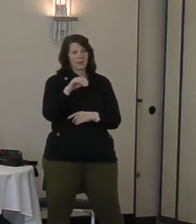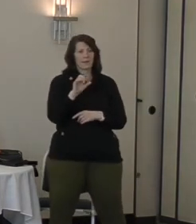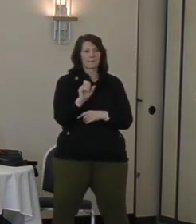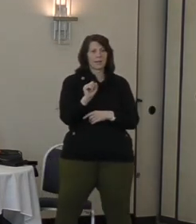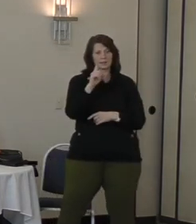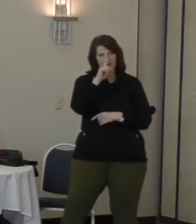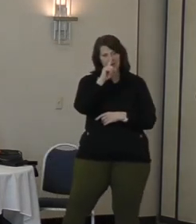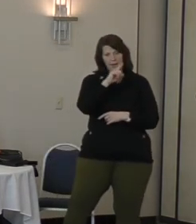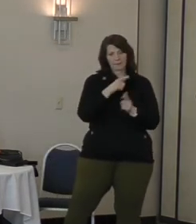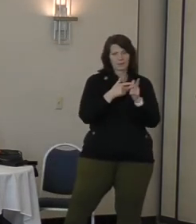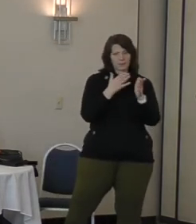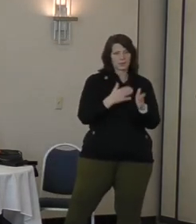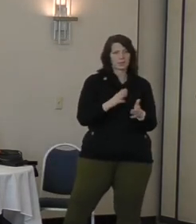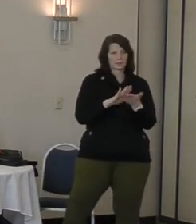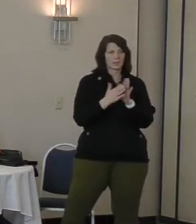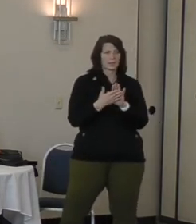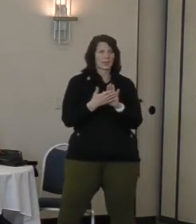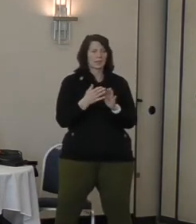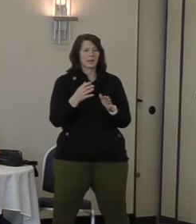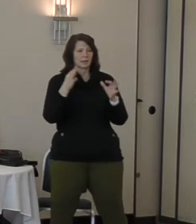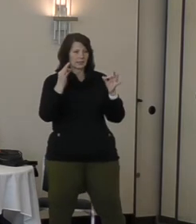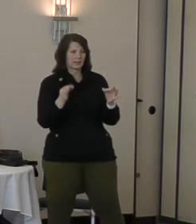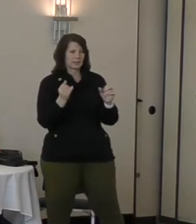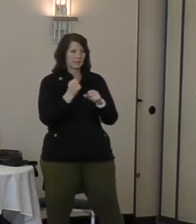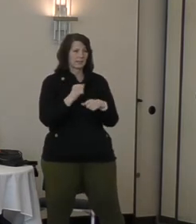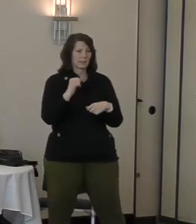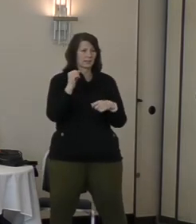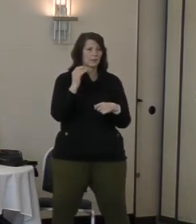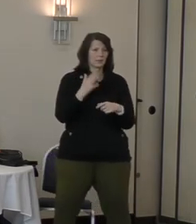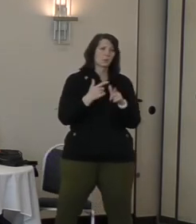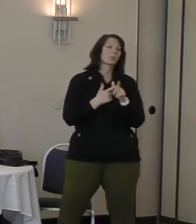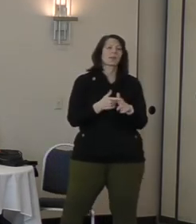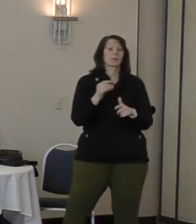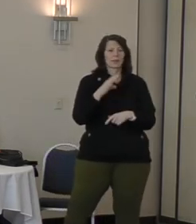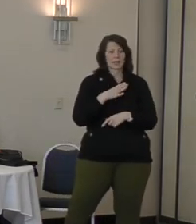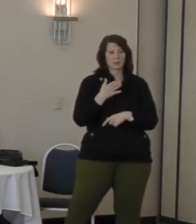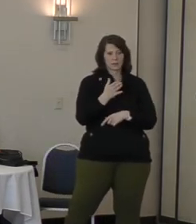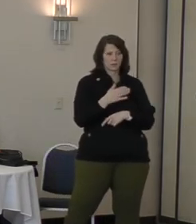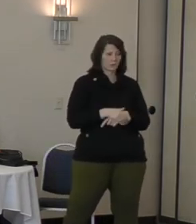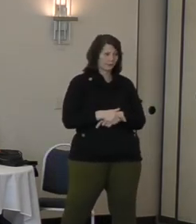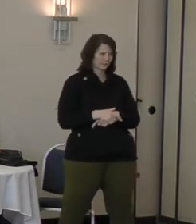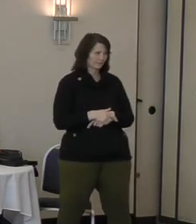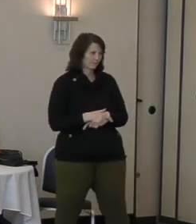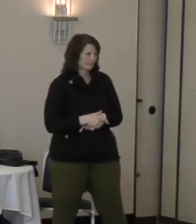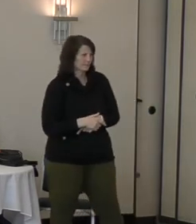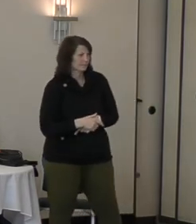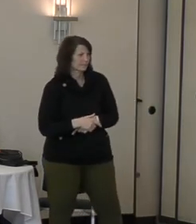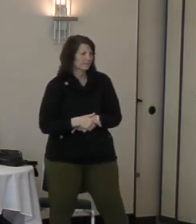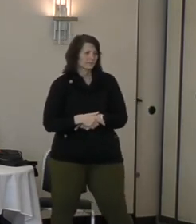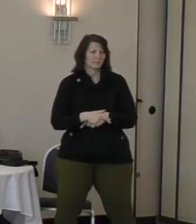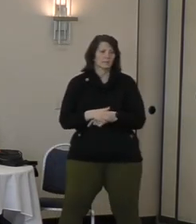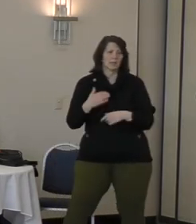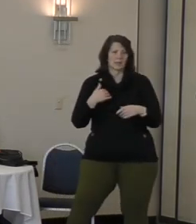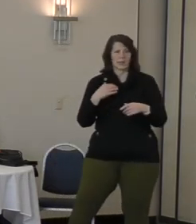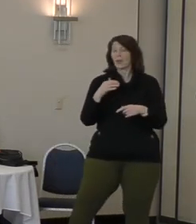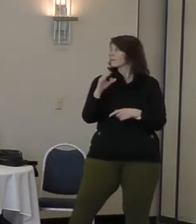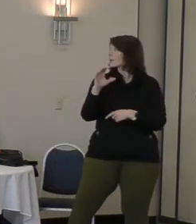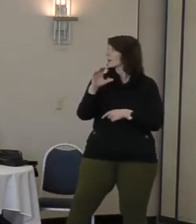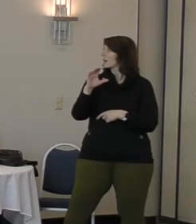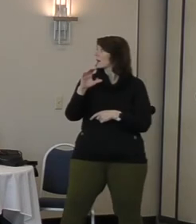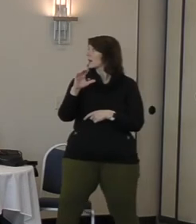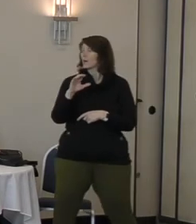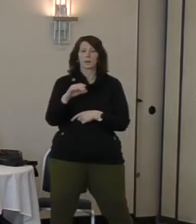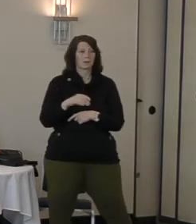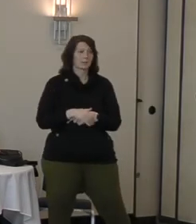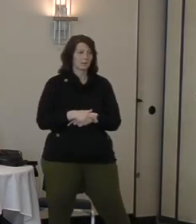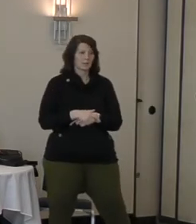as dummy runners, and they become the de facto decision makers so that they'll run those guys through, and, you know, they got Abel and all these other guys out wide who,